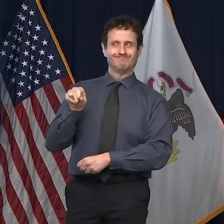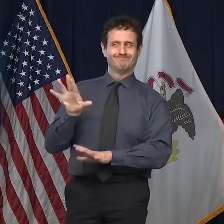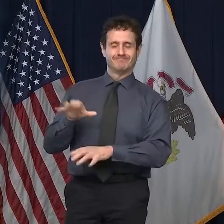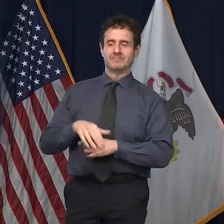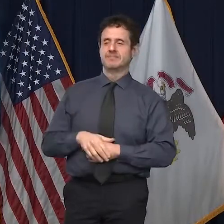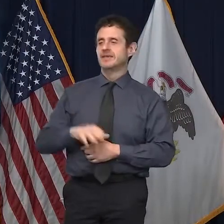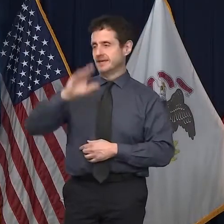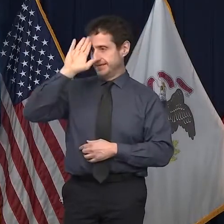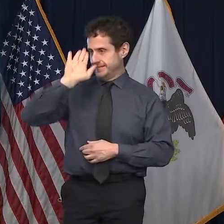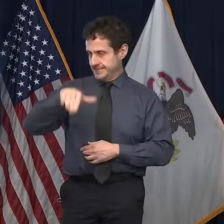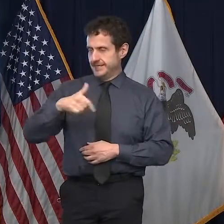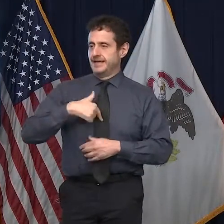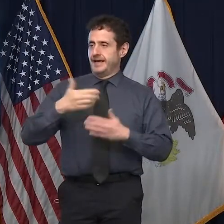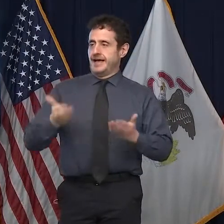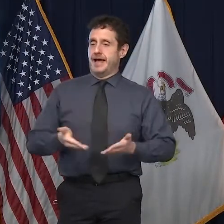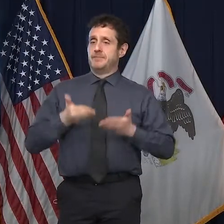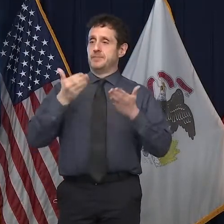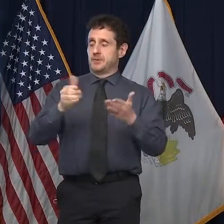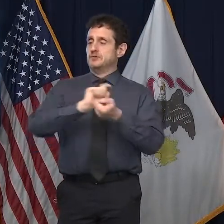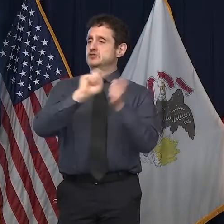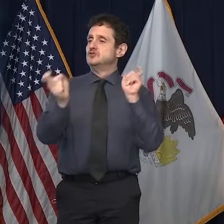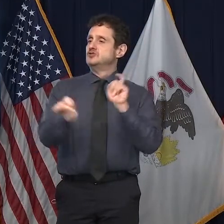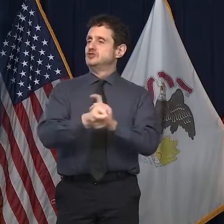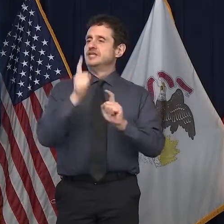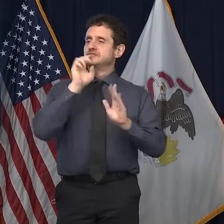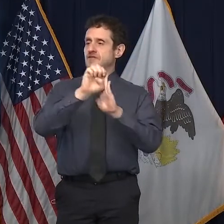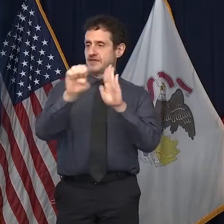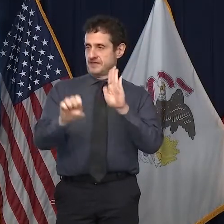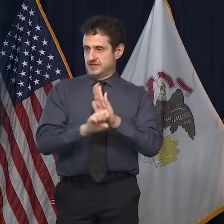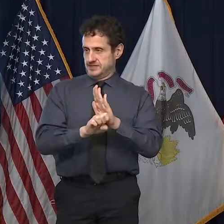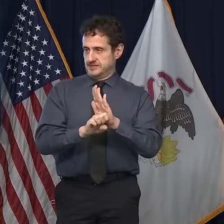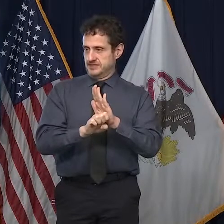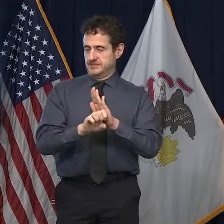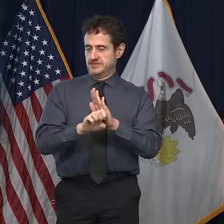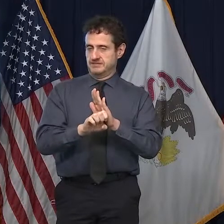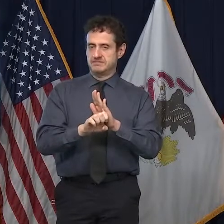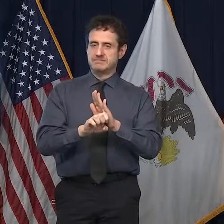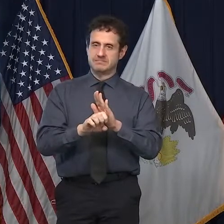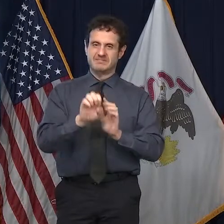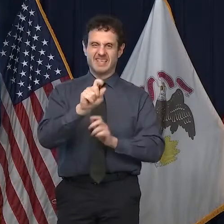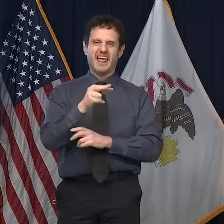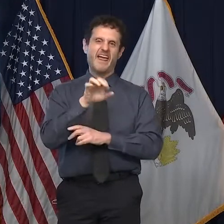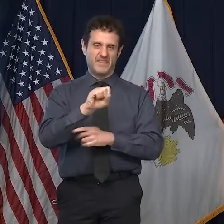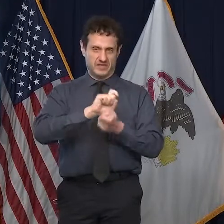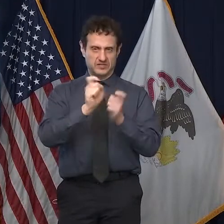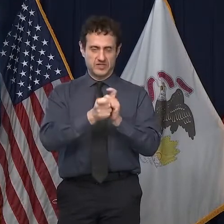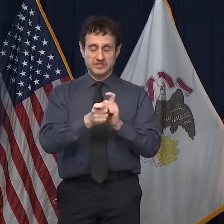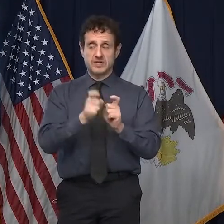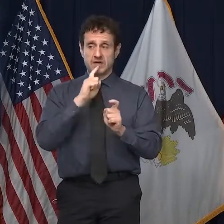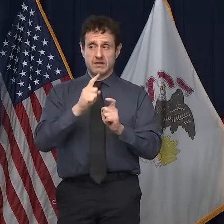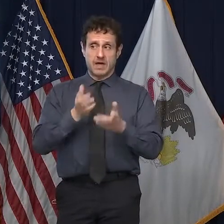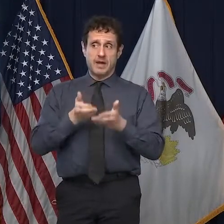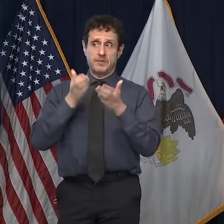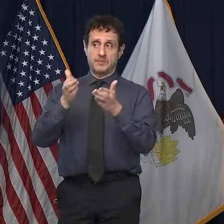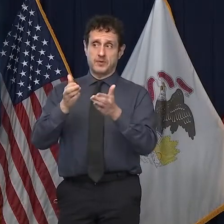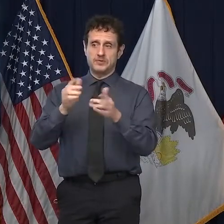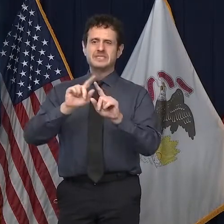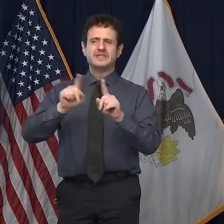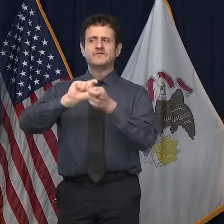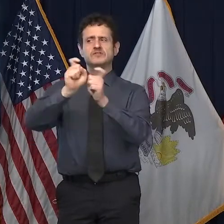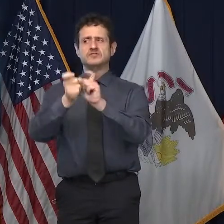As you know, I proposed ethics reforms. I put forward, the reforms that